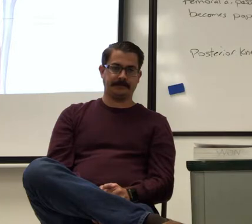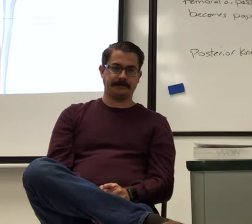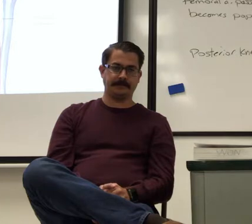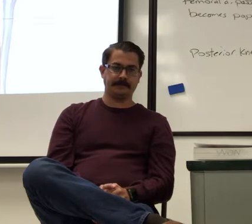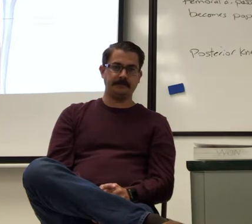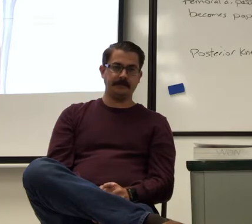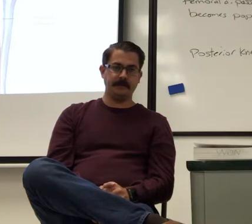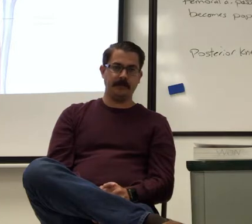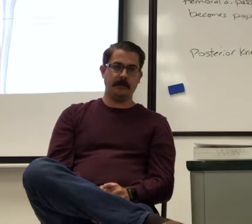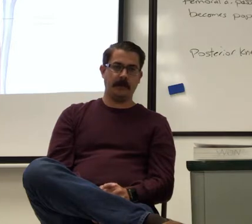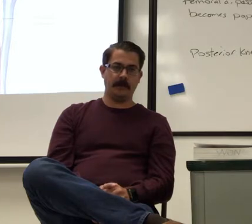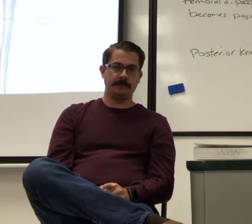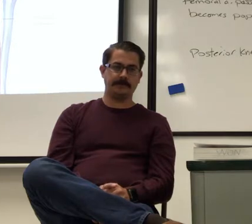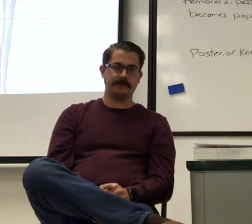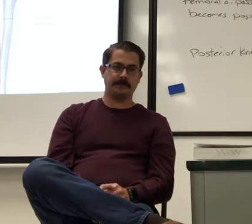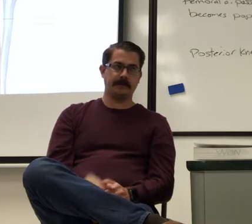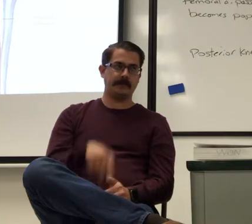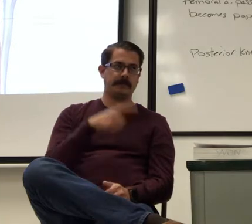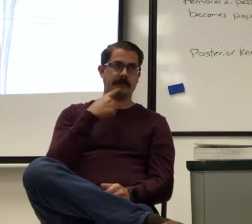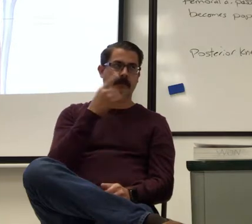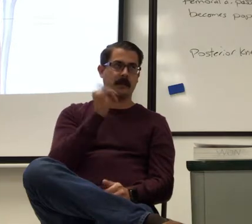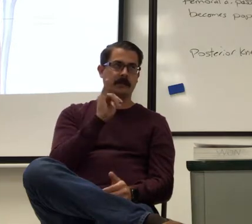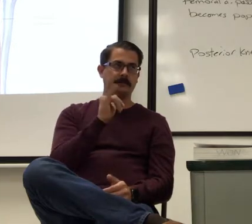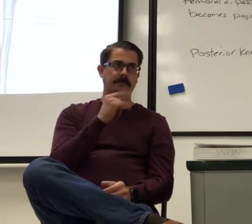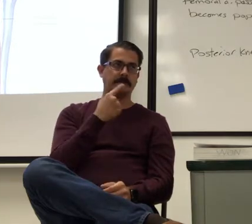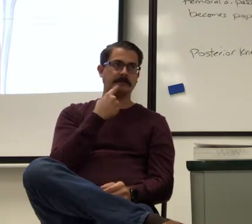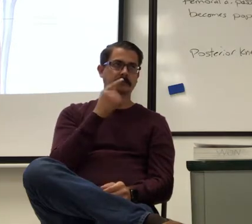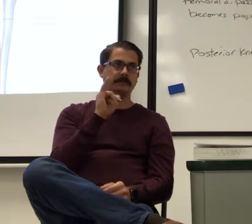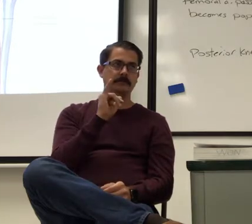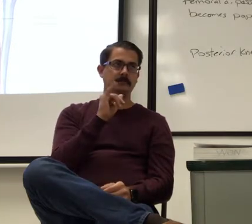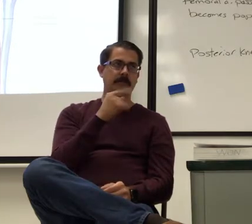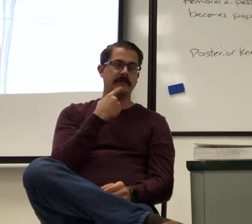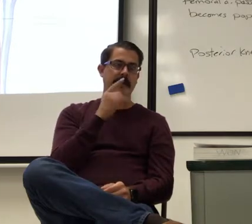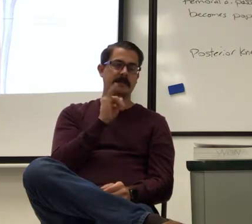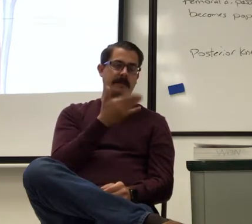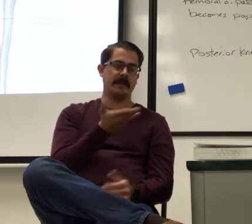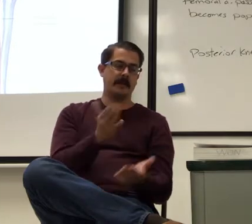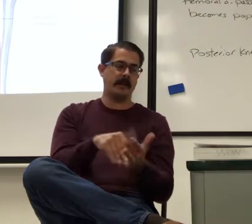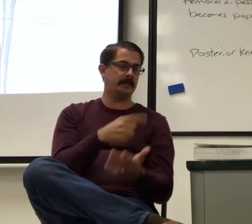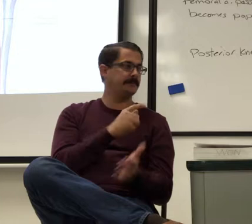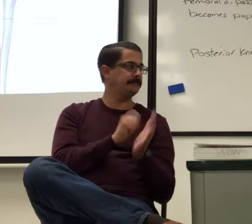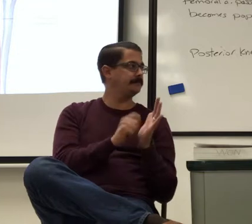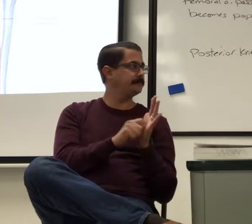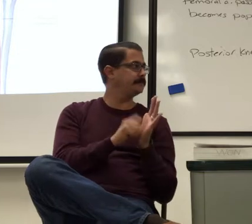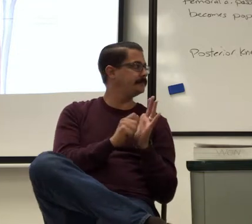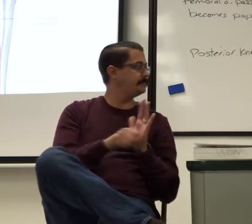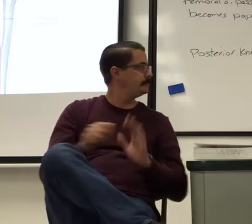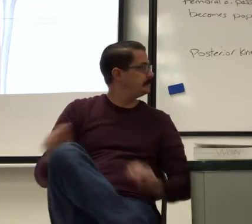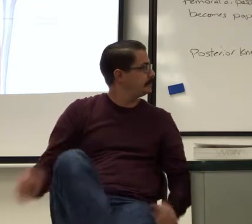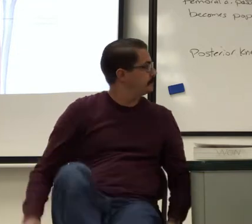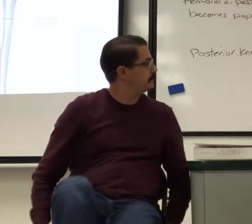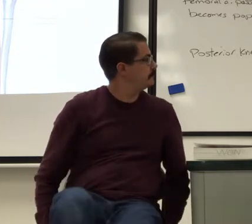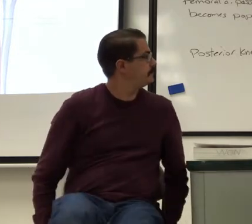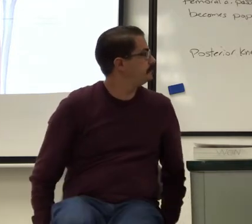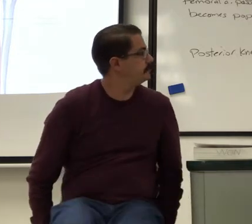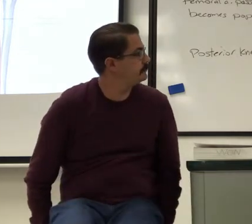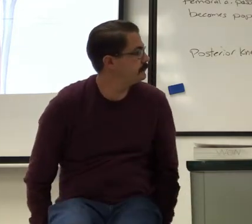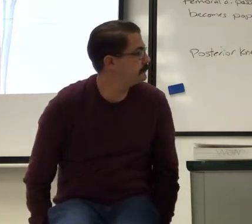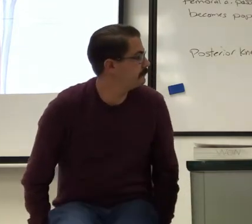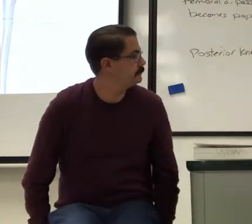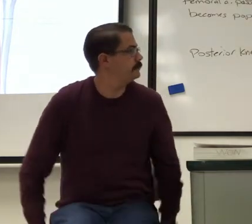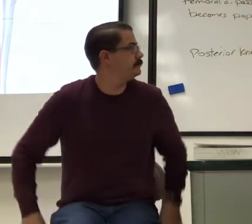branches into posterior